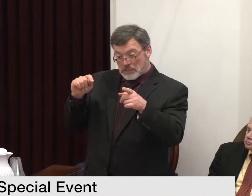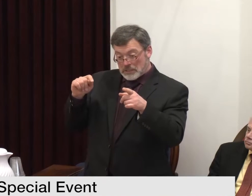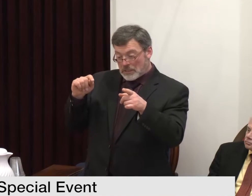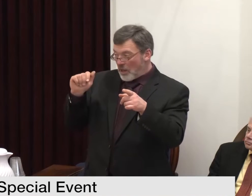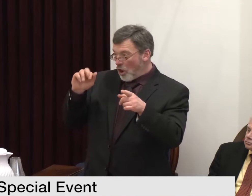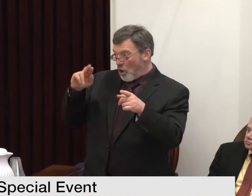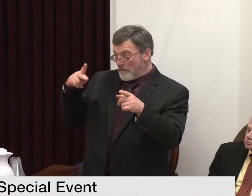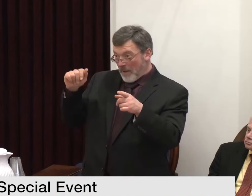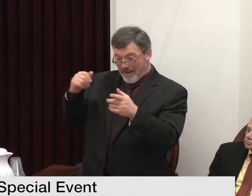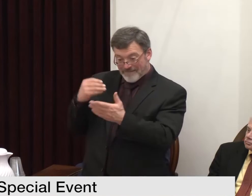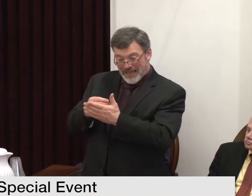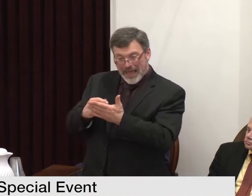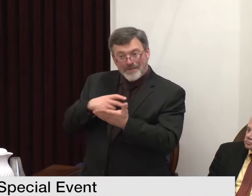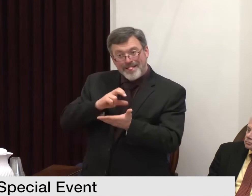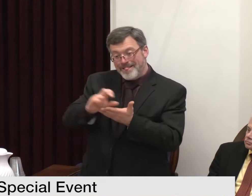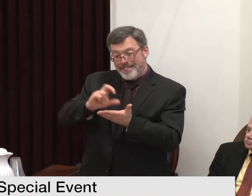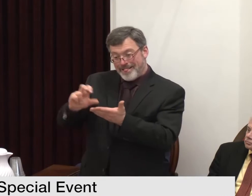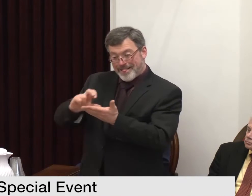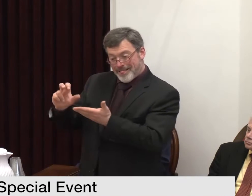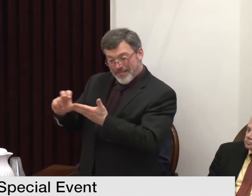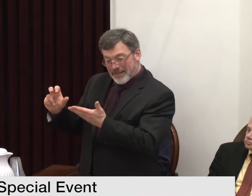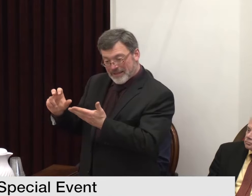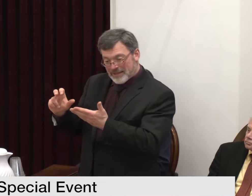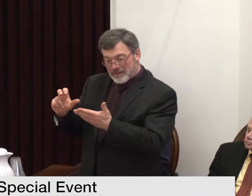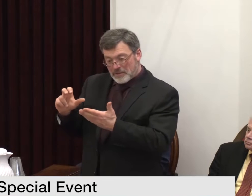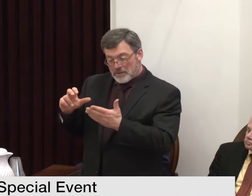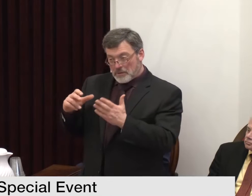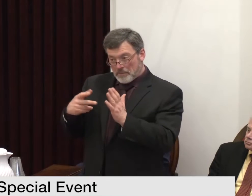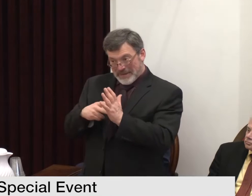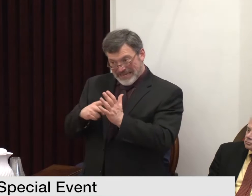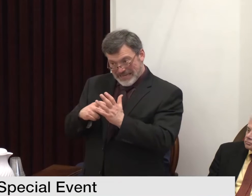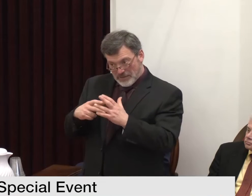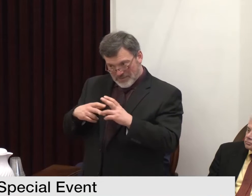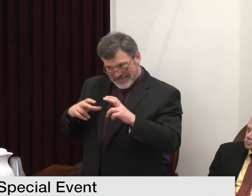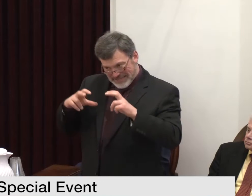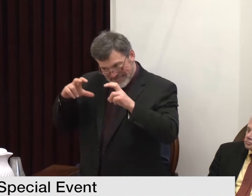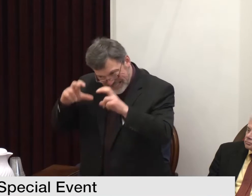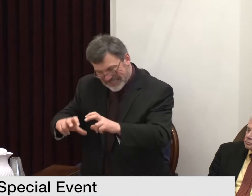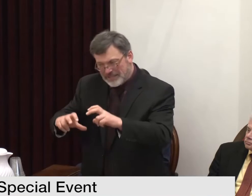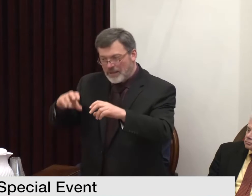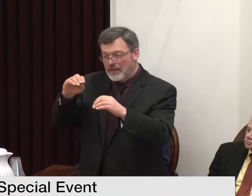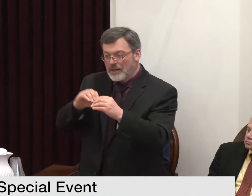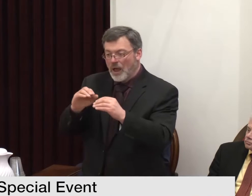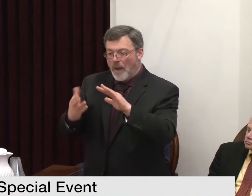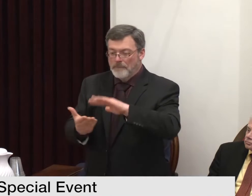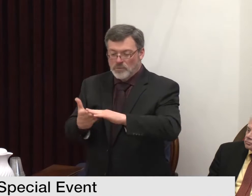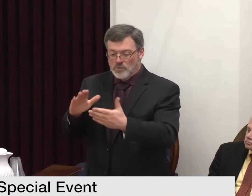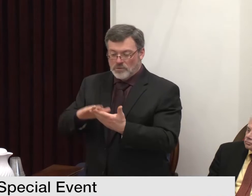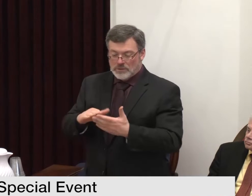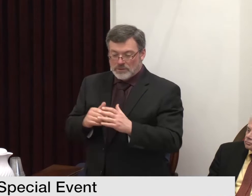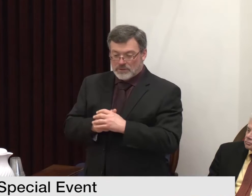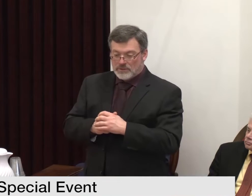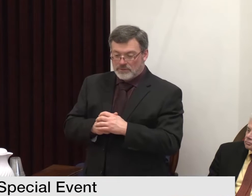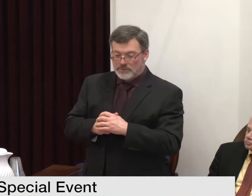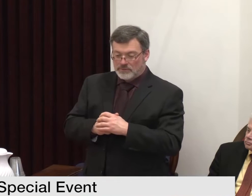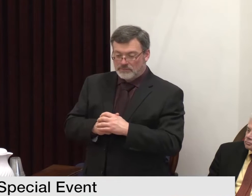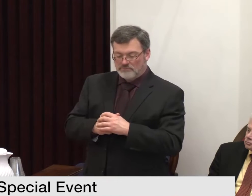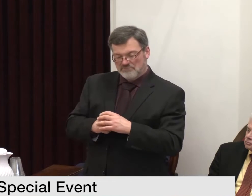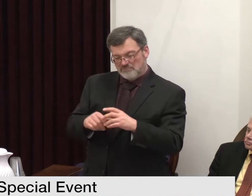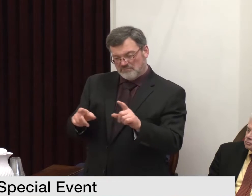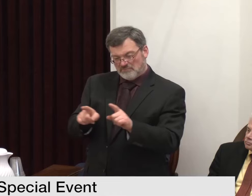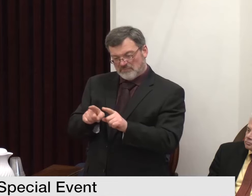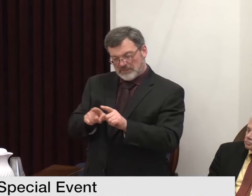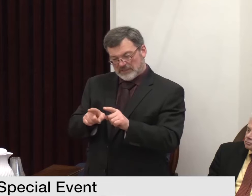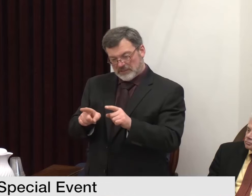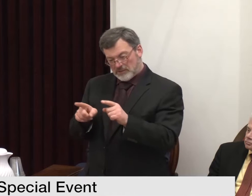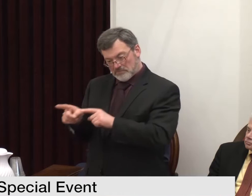growth and more investment in communities. The same is true of the money we dedicated